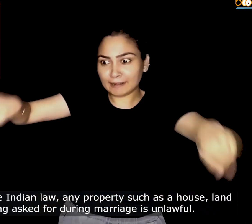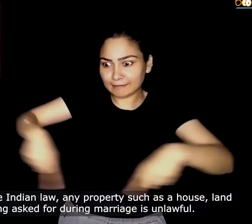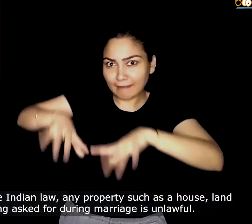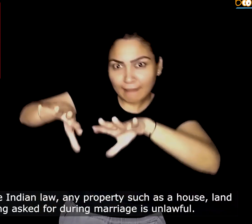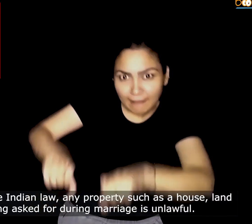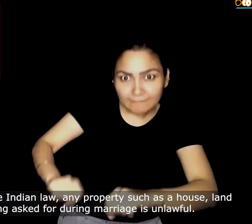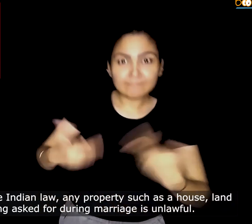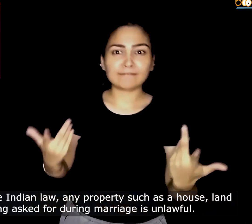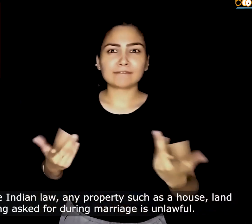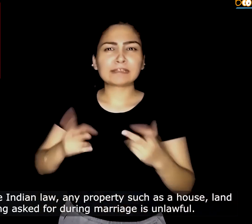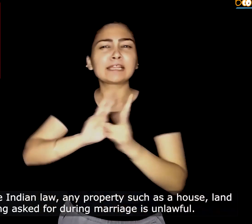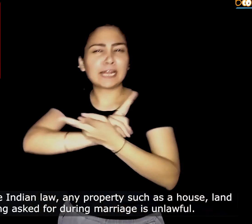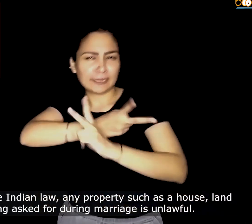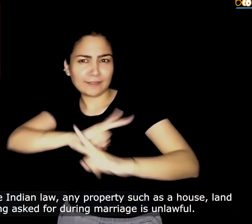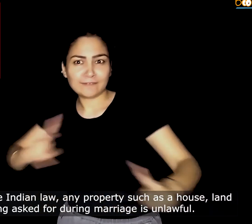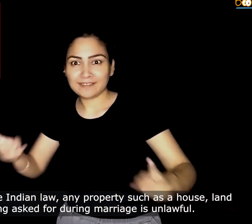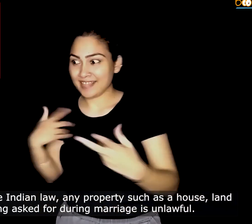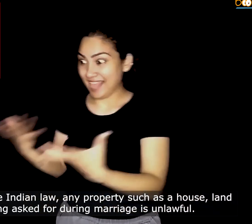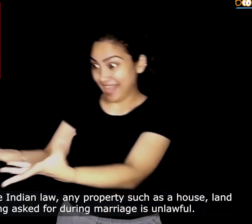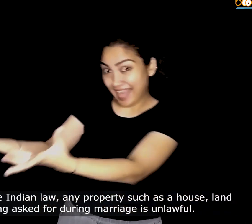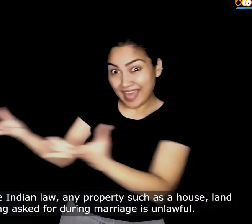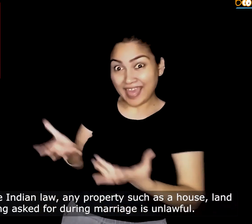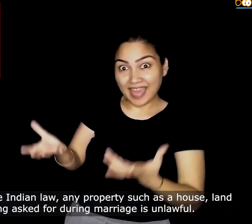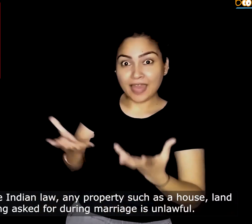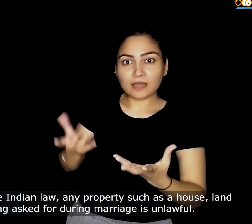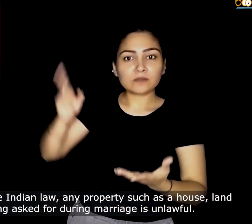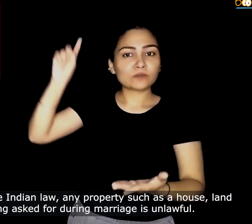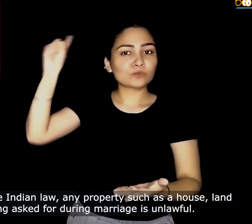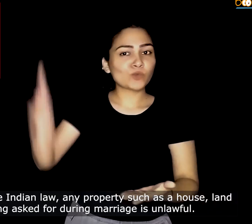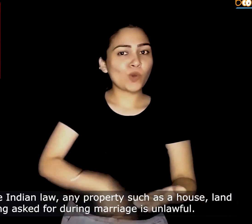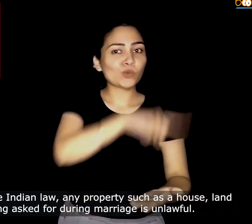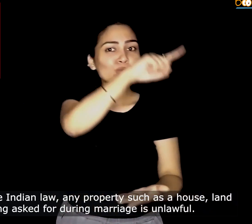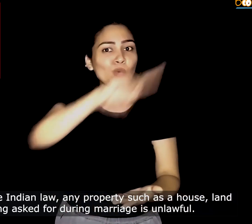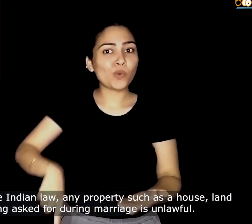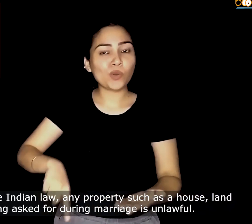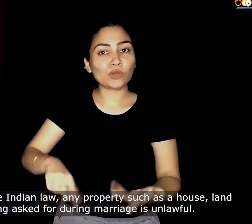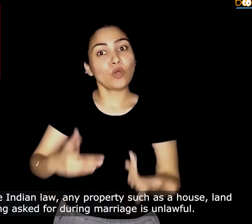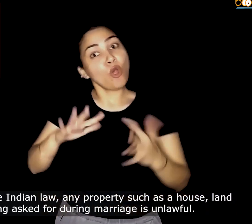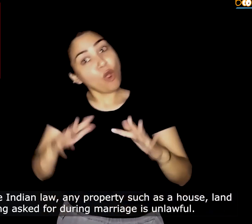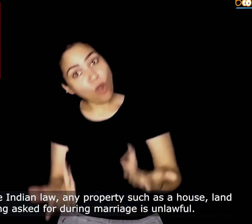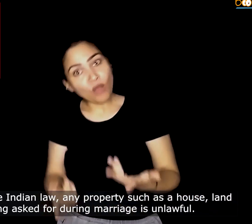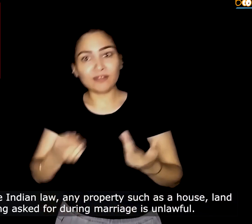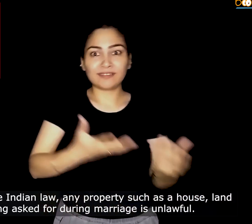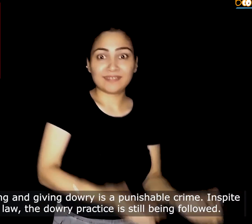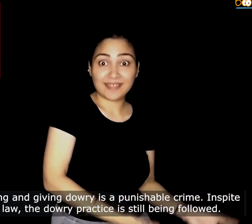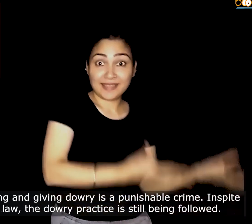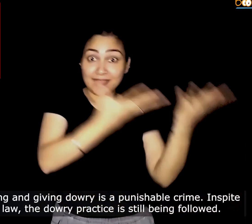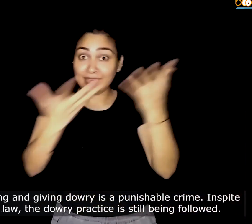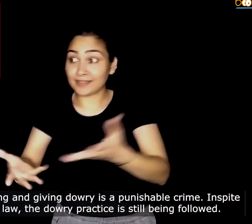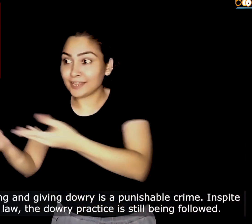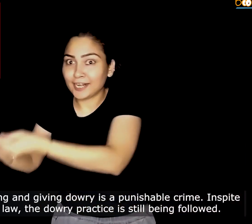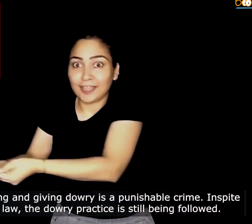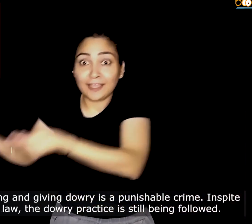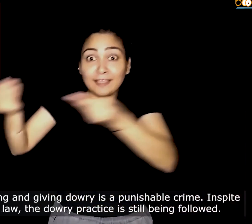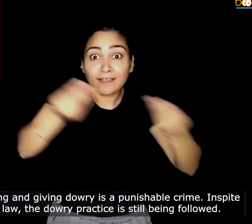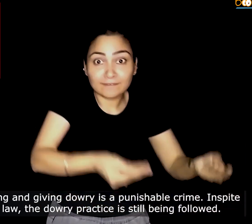etc being asked for during marriage is unlawful in fact both